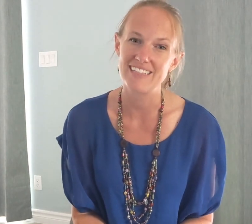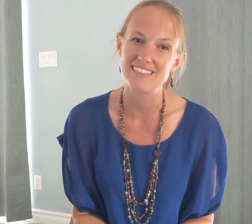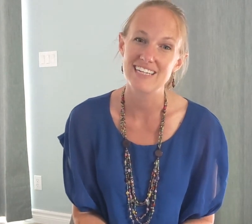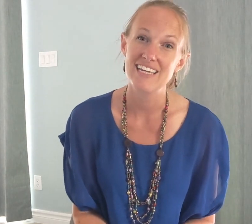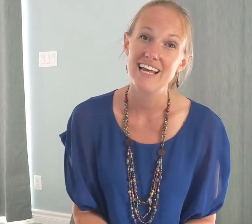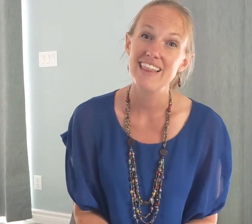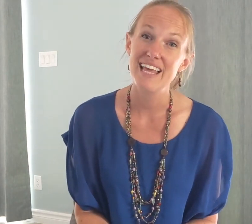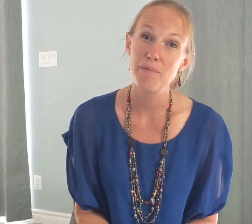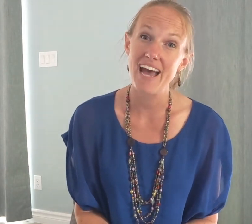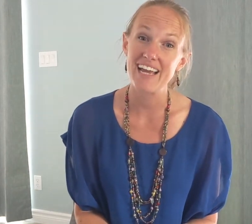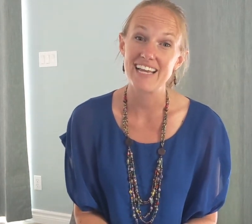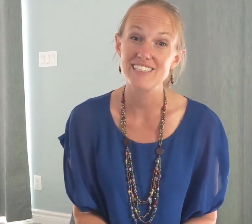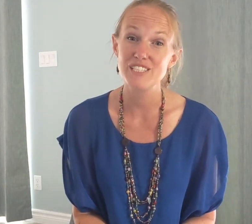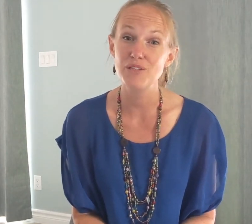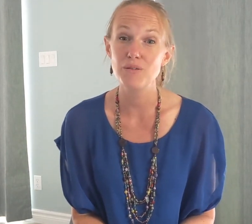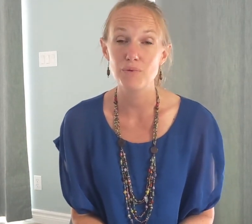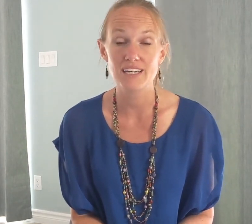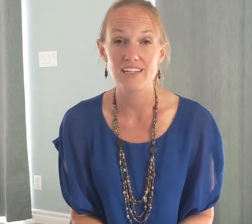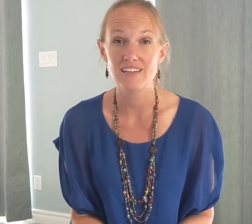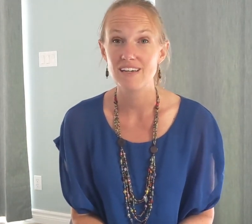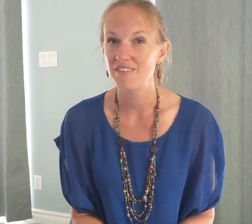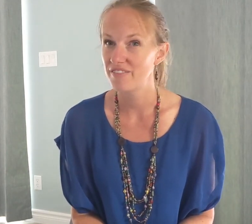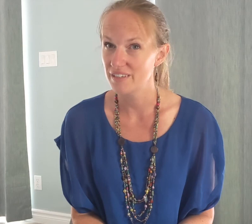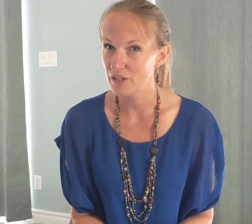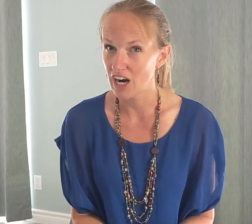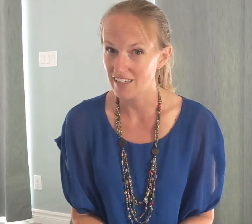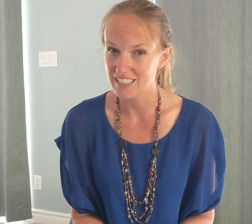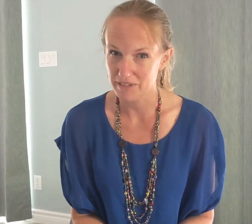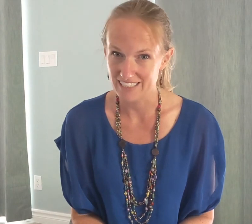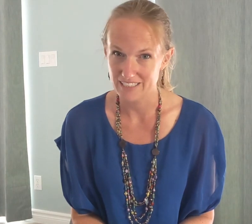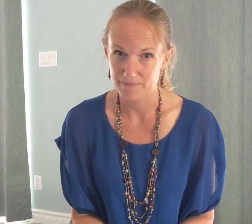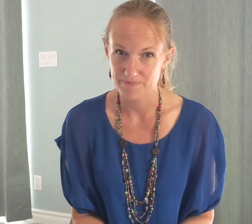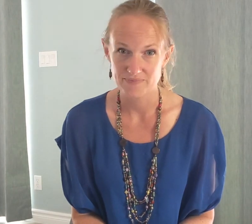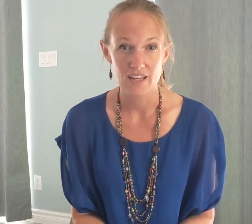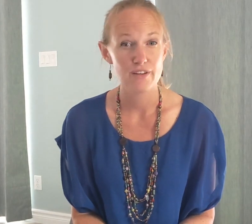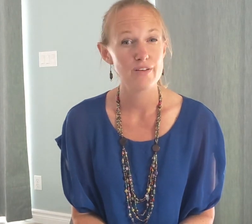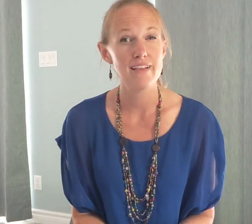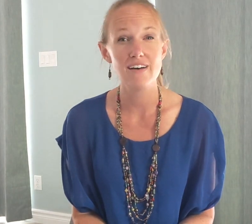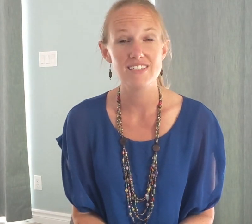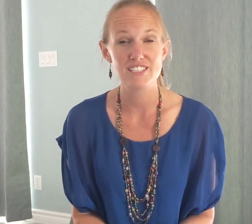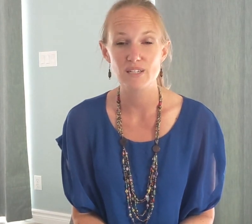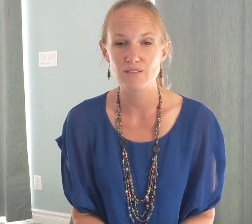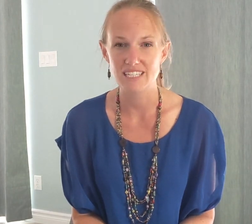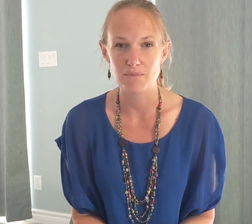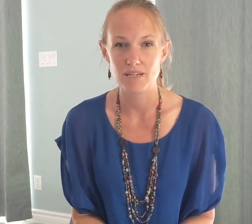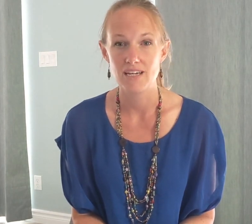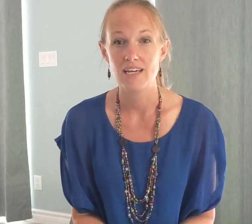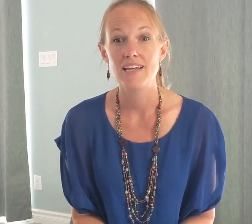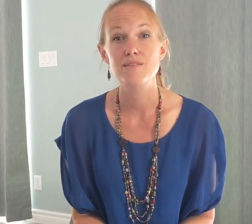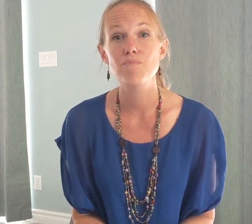hand, lay back against you and breathe, feel your heart beat. Your love is so deep, it's